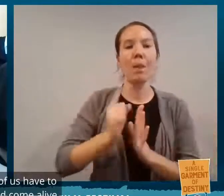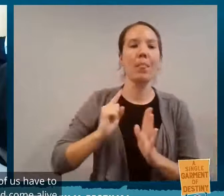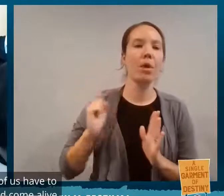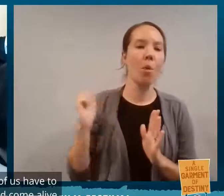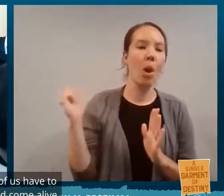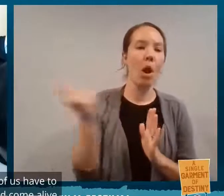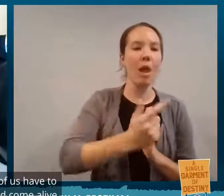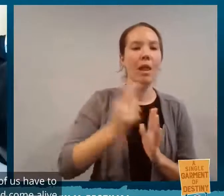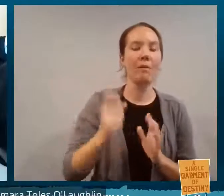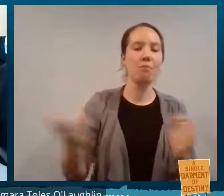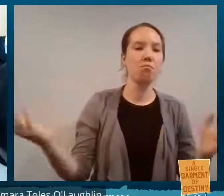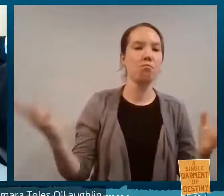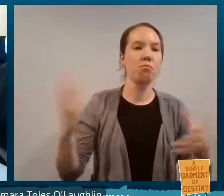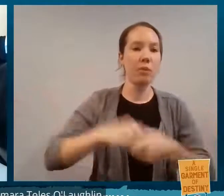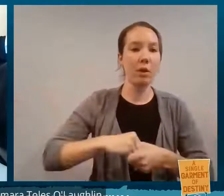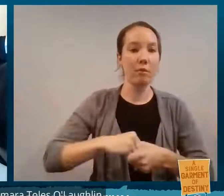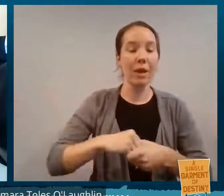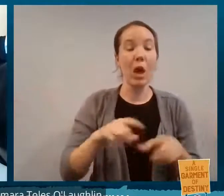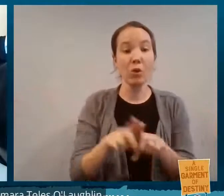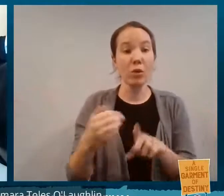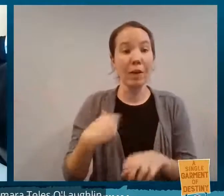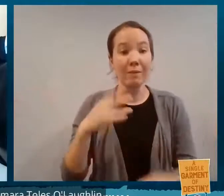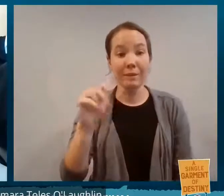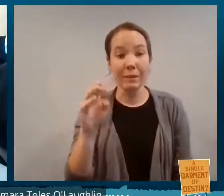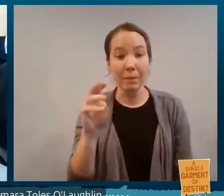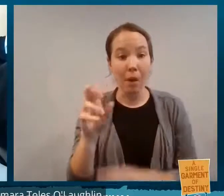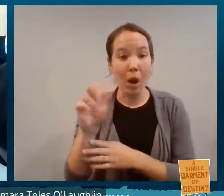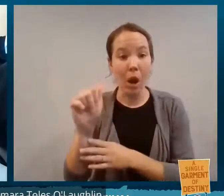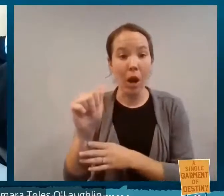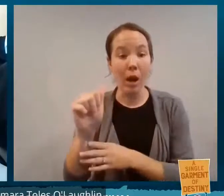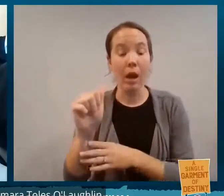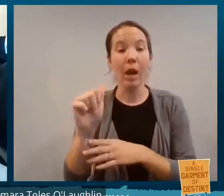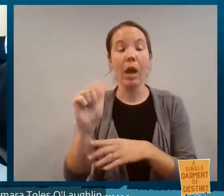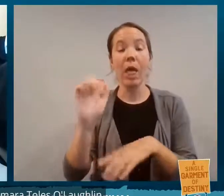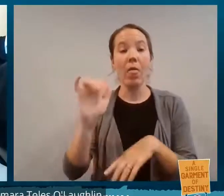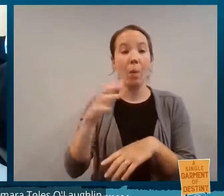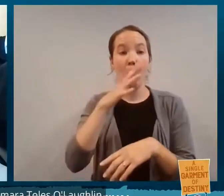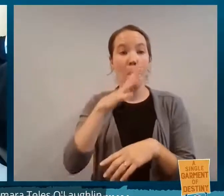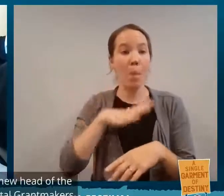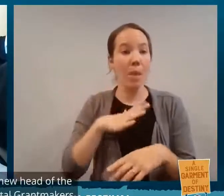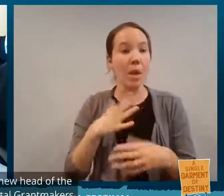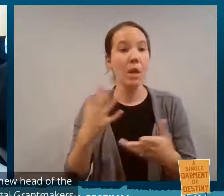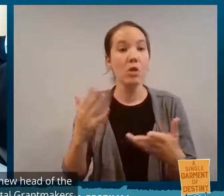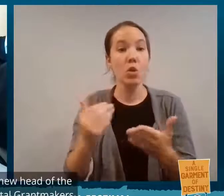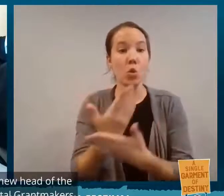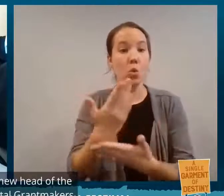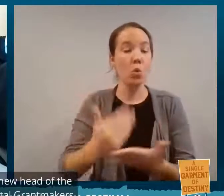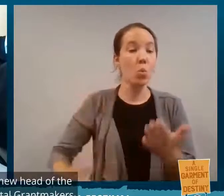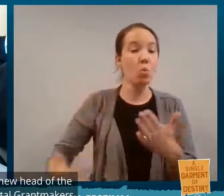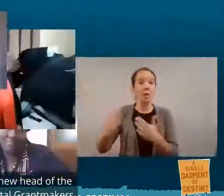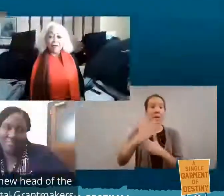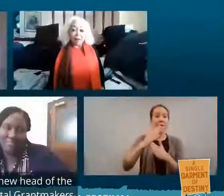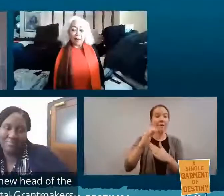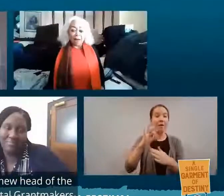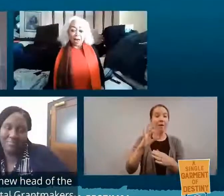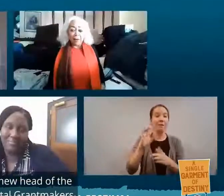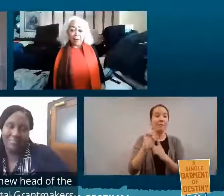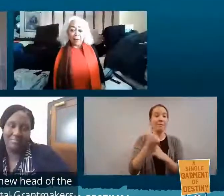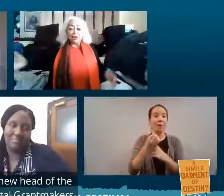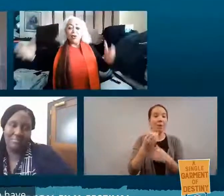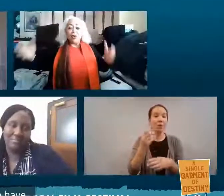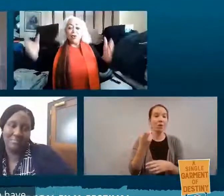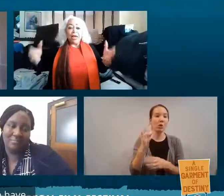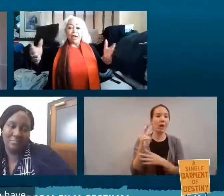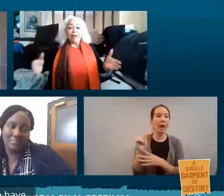come alive. Now you've got Tamara Tolles O'Loughlin, who's going to be who is the new head of the environmental grant